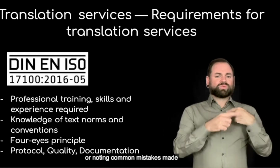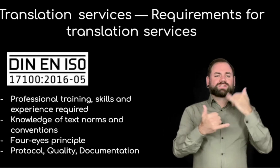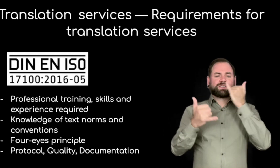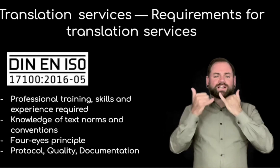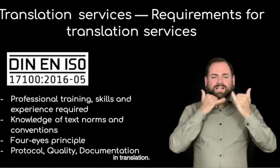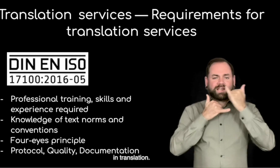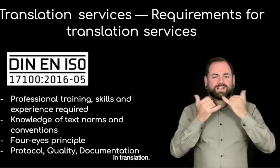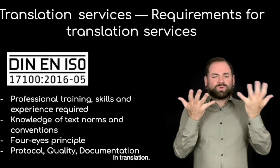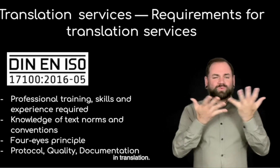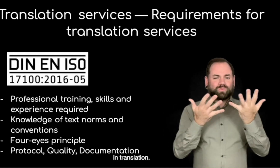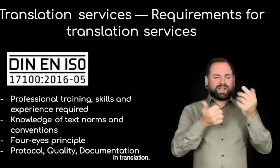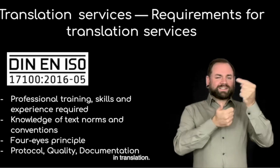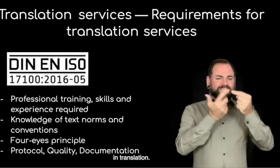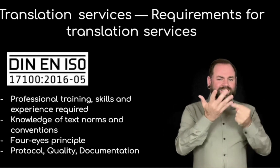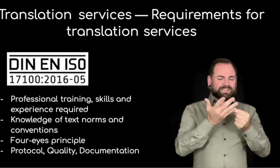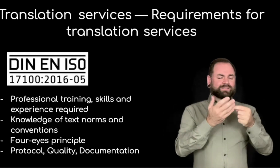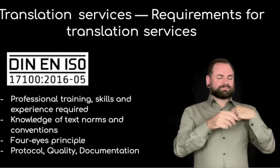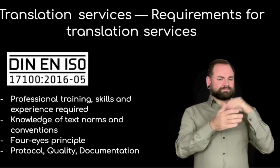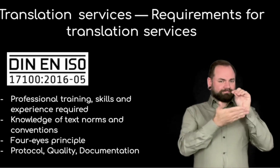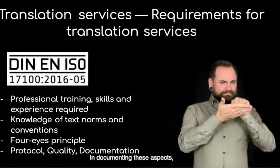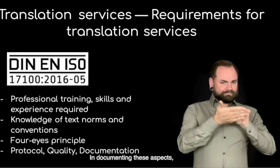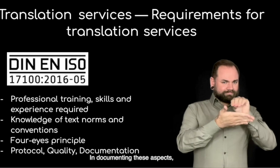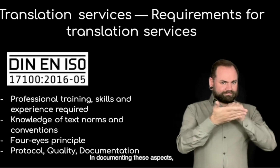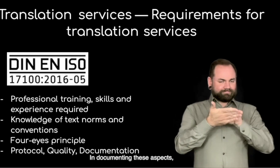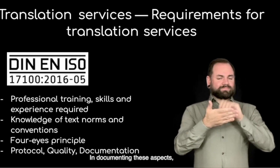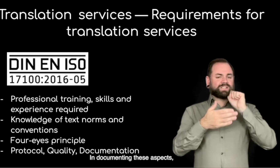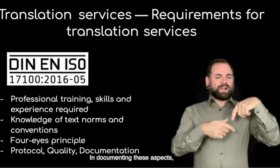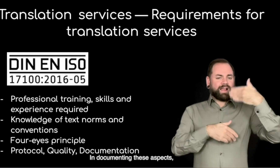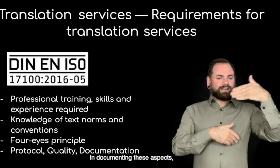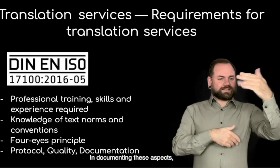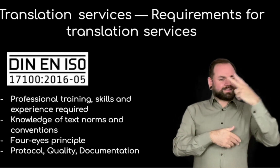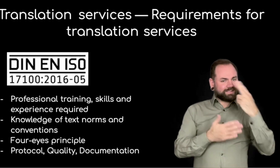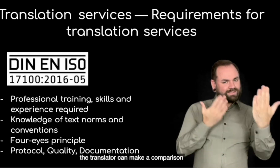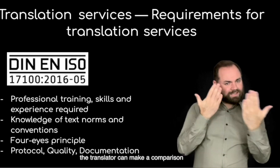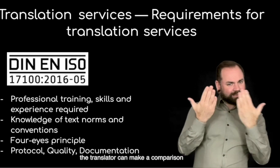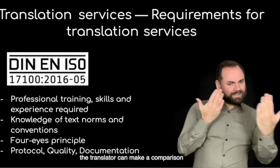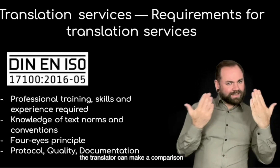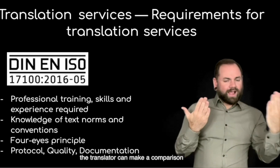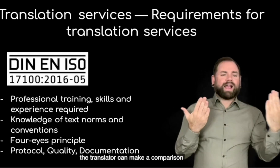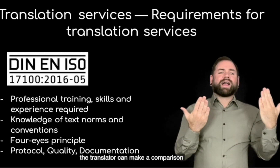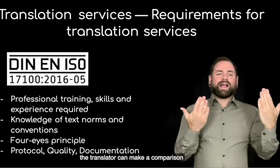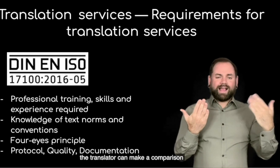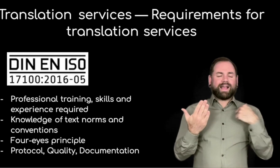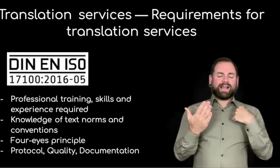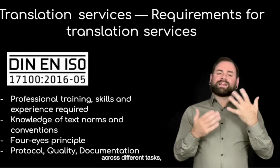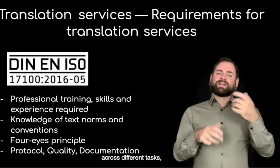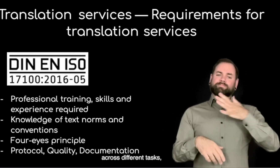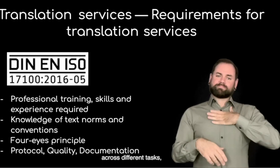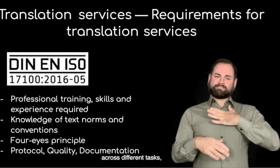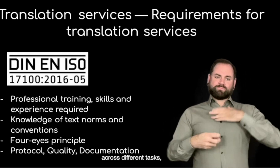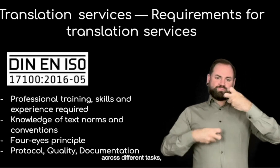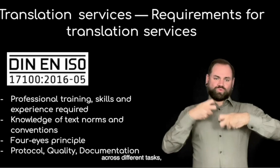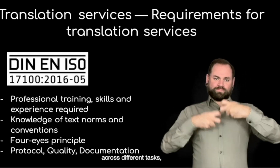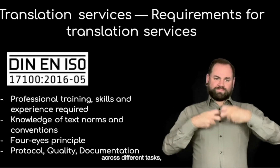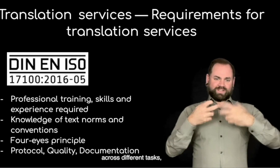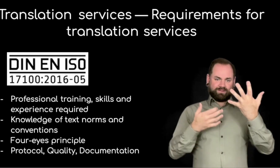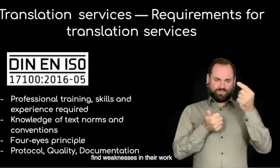common mistakes made in a translation. In documenting these aspects, the translator can make a comparison across different tasks,